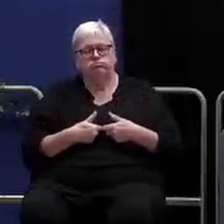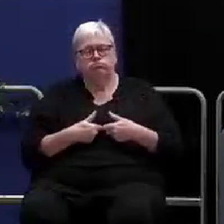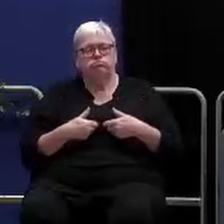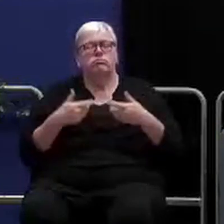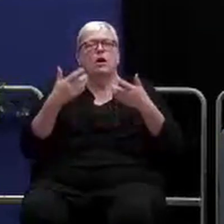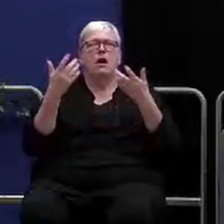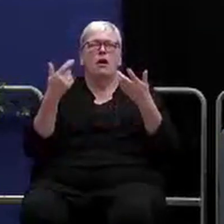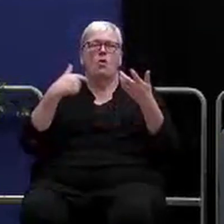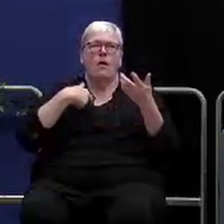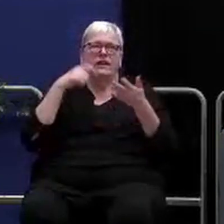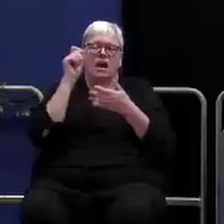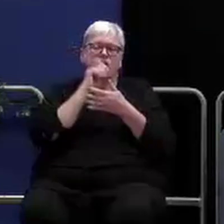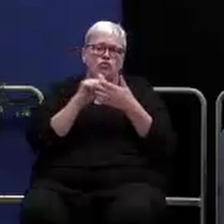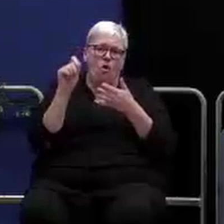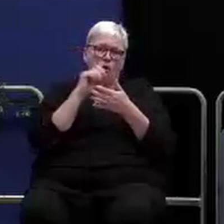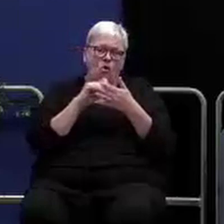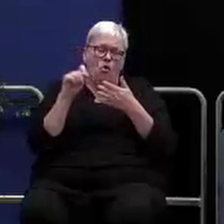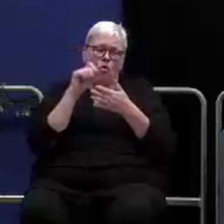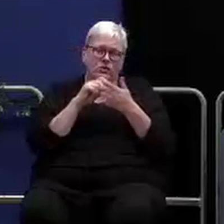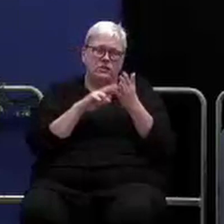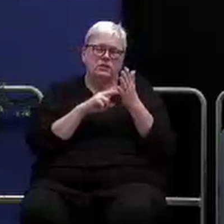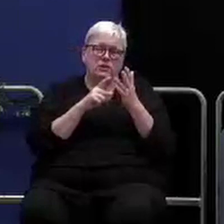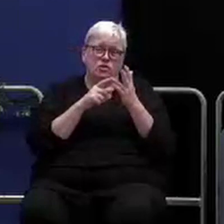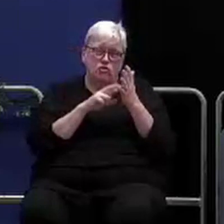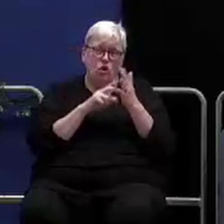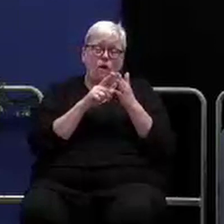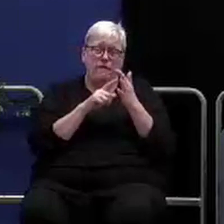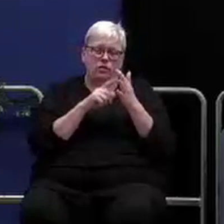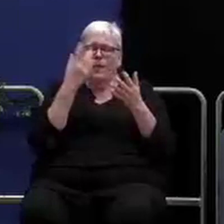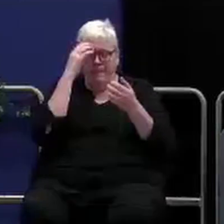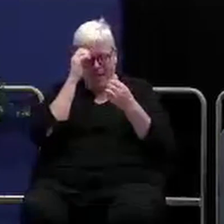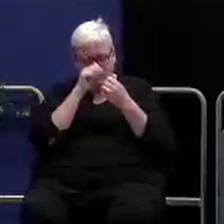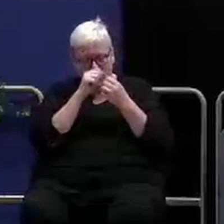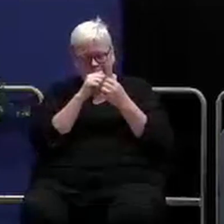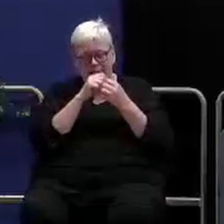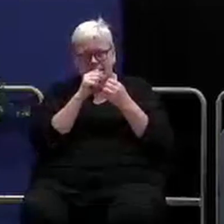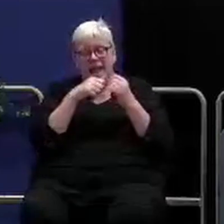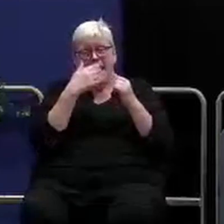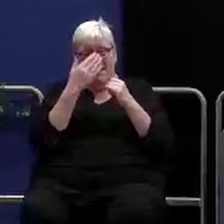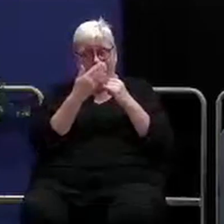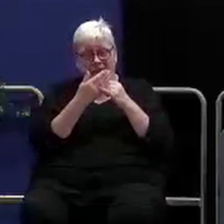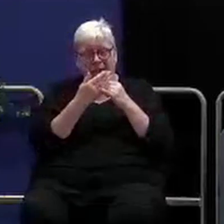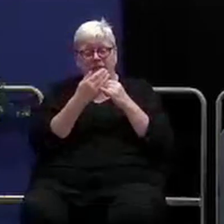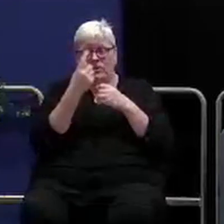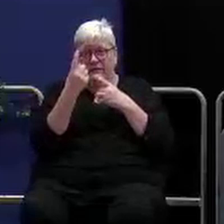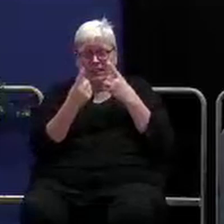I wrote the memoirs, at the end of each session of